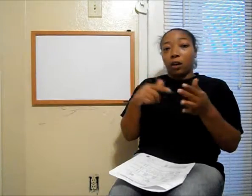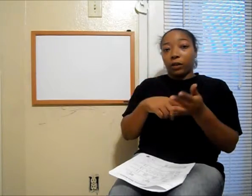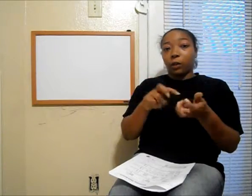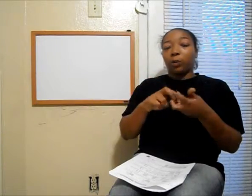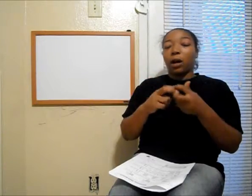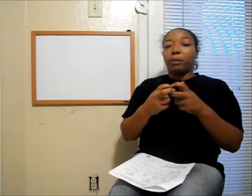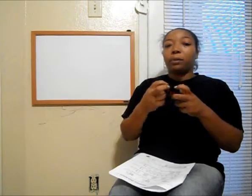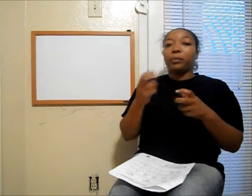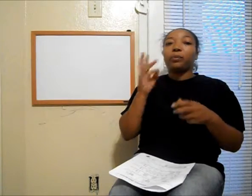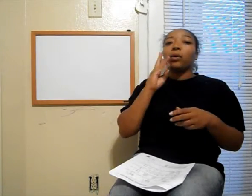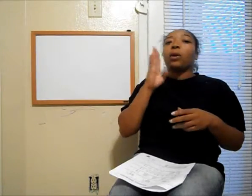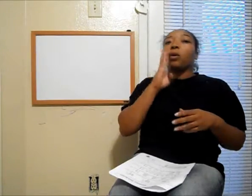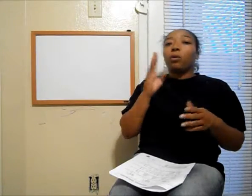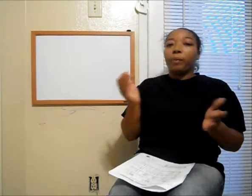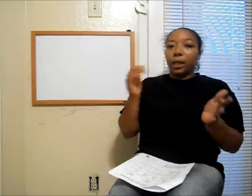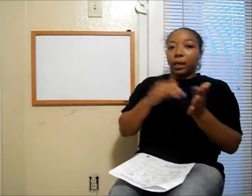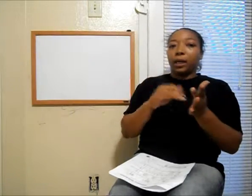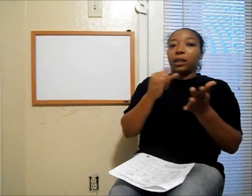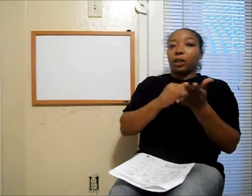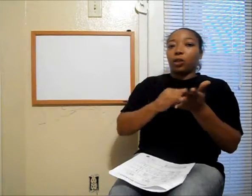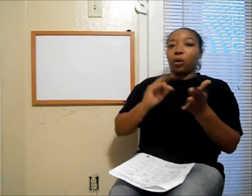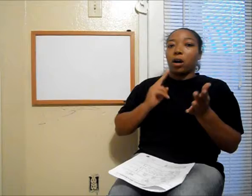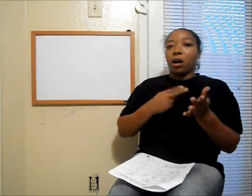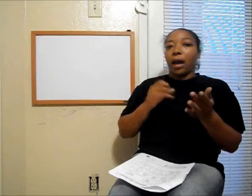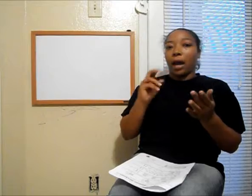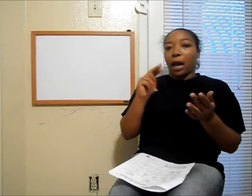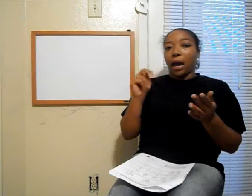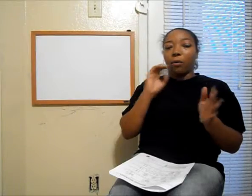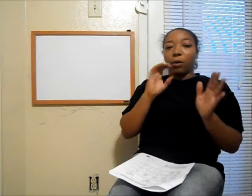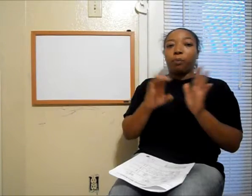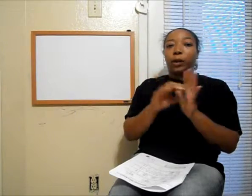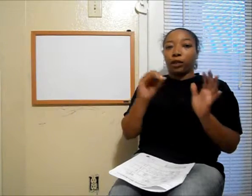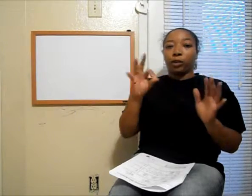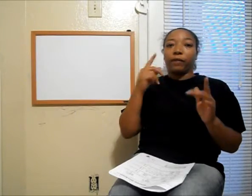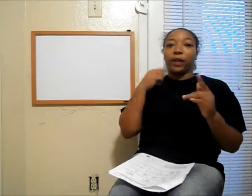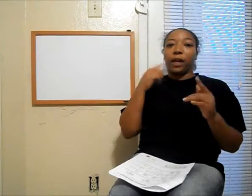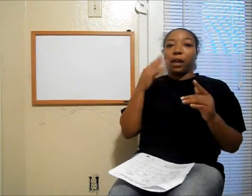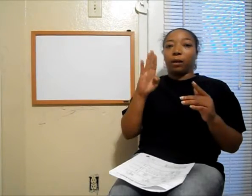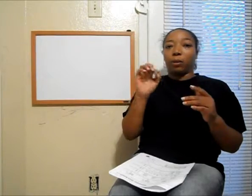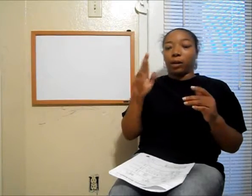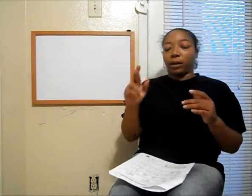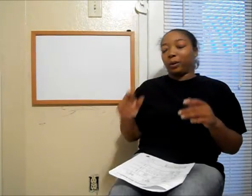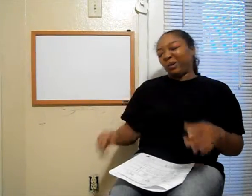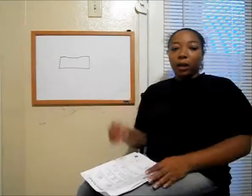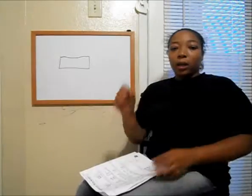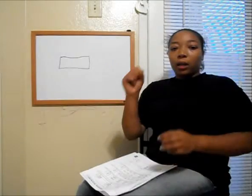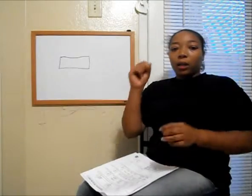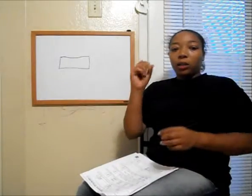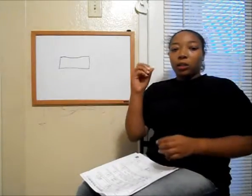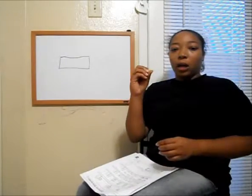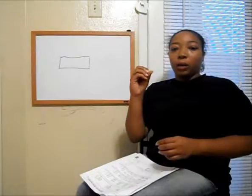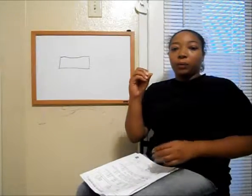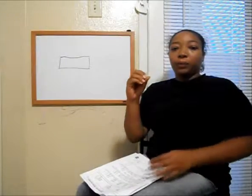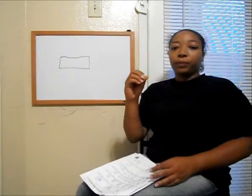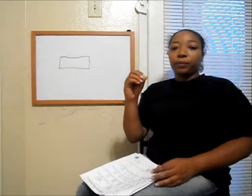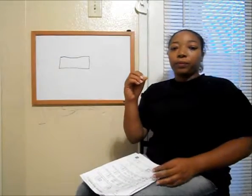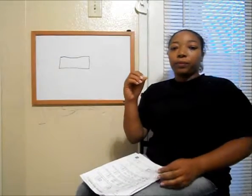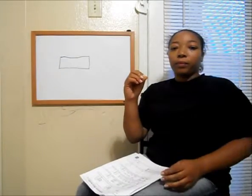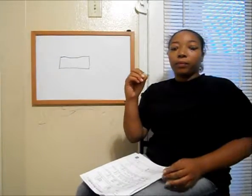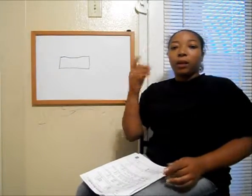this problem will be again to draw our own picture of the candy bar. So